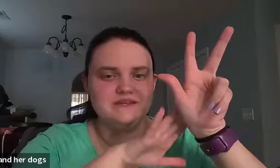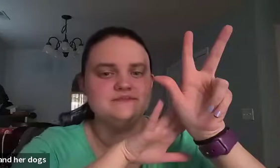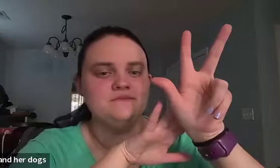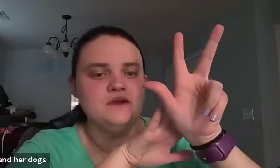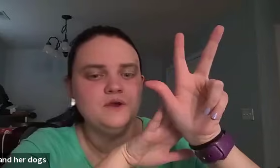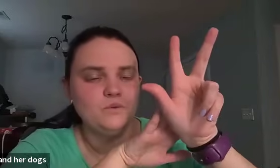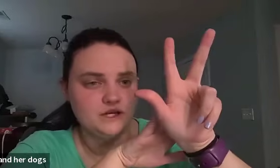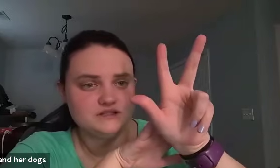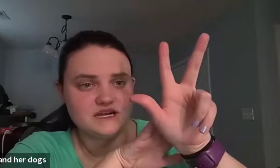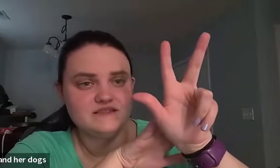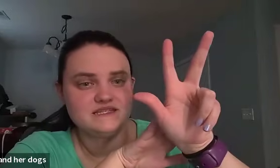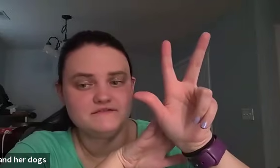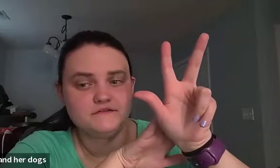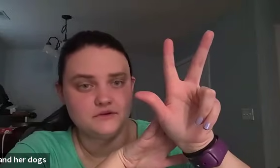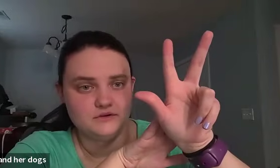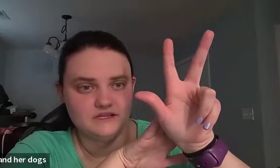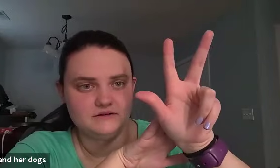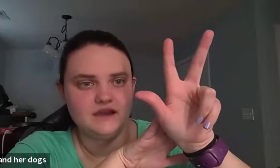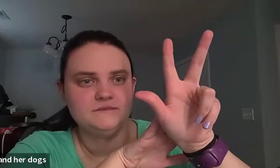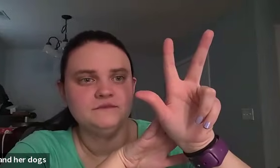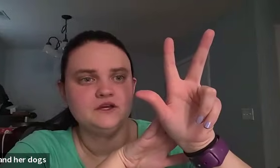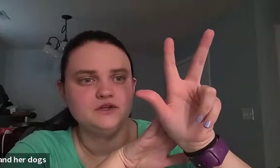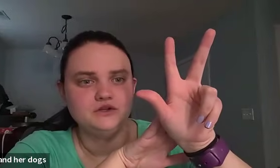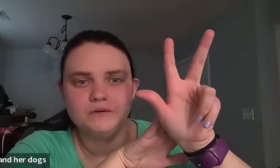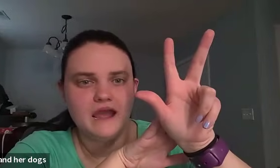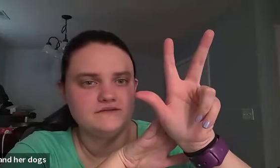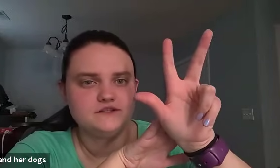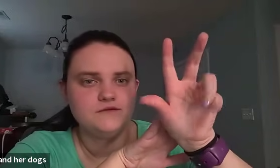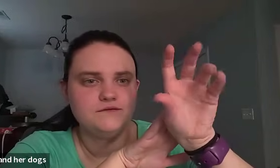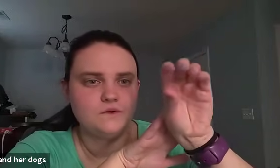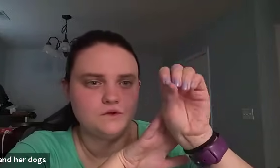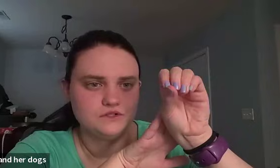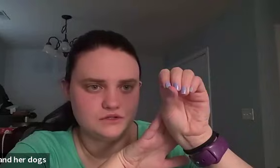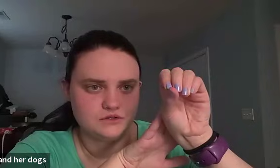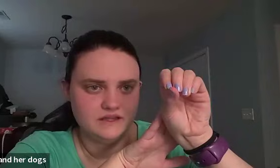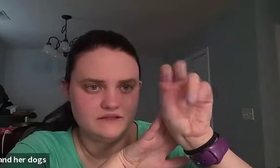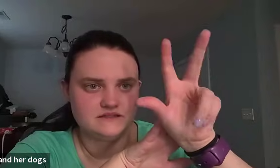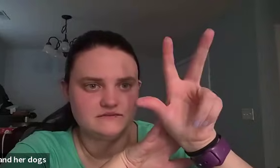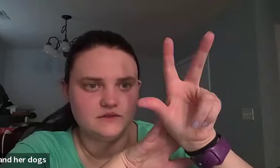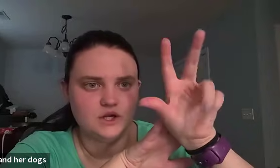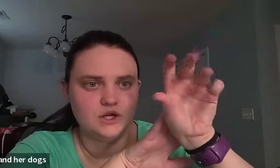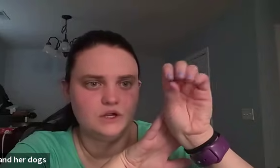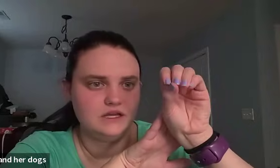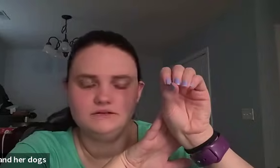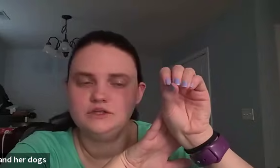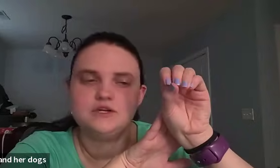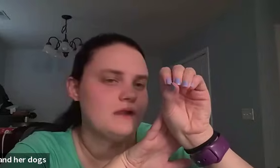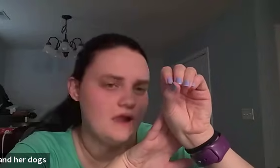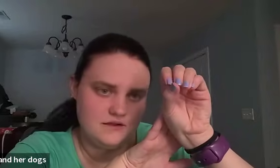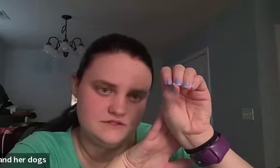this. When you're signing the sign for 30, okay, you don't have to go full circle like this. 30, you don't have